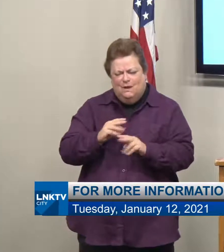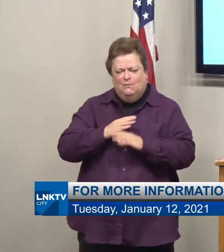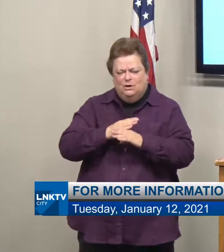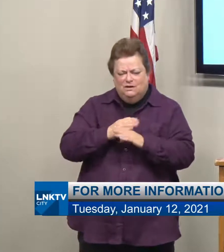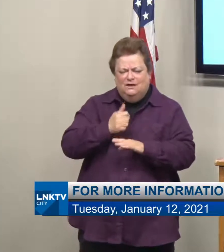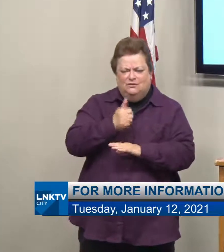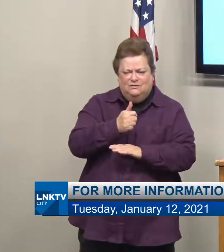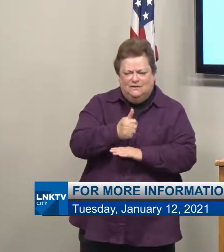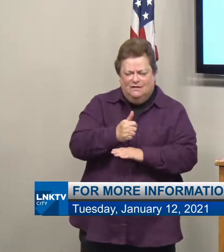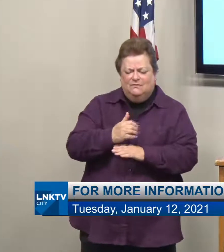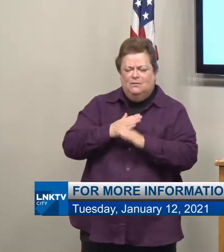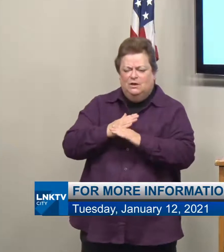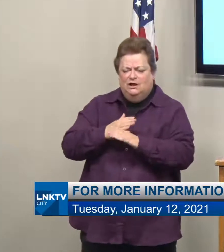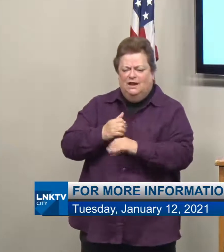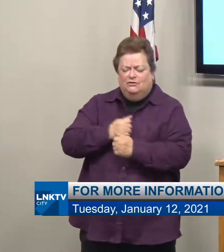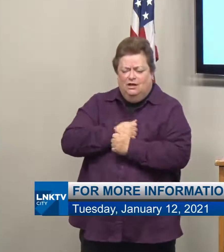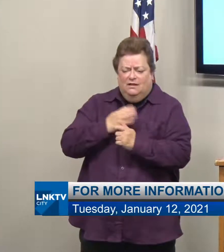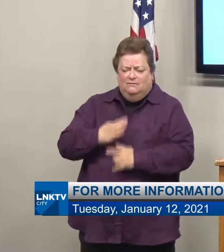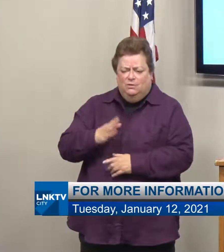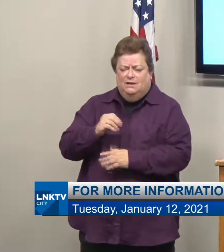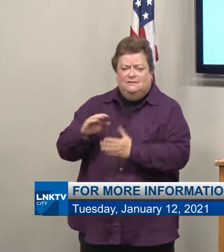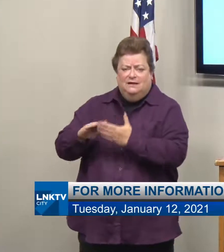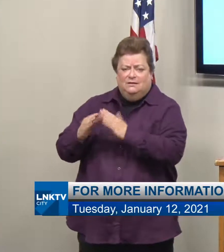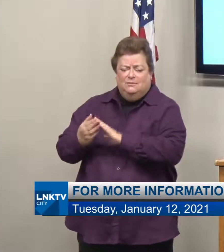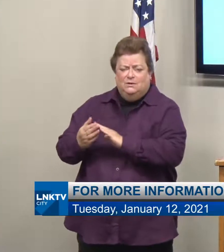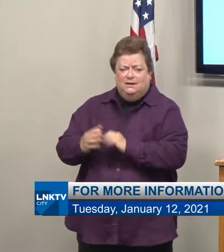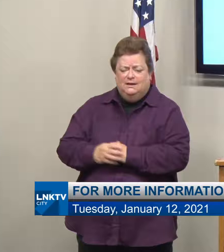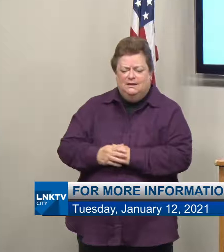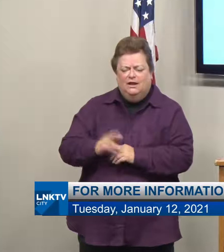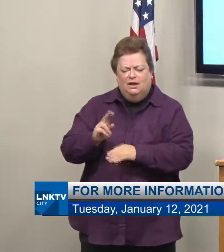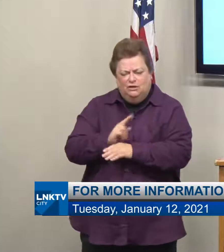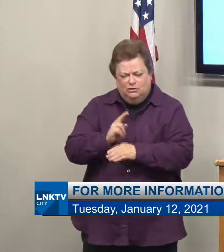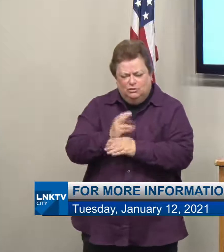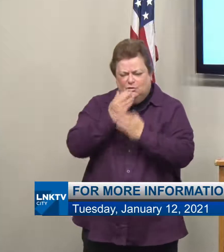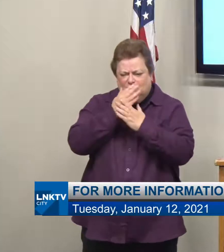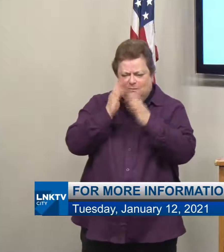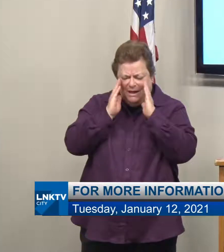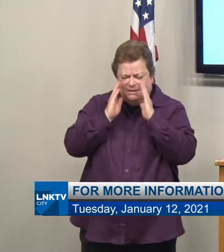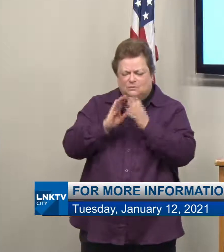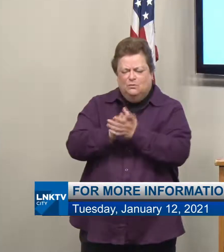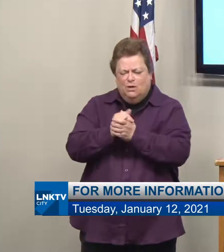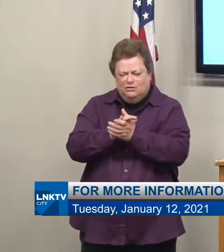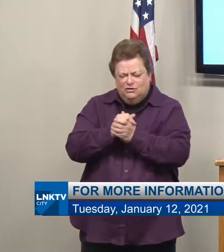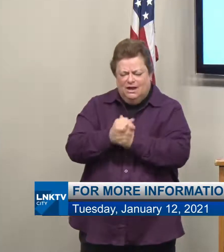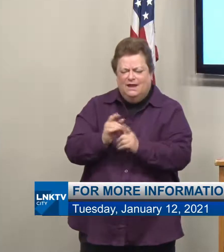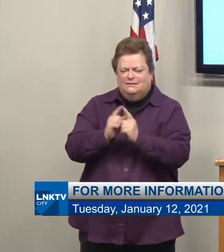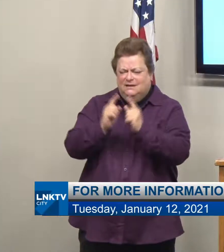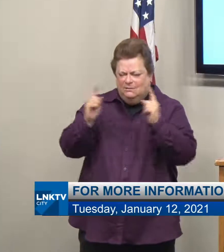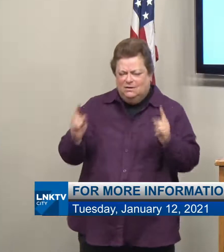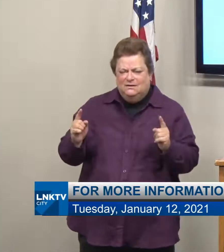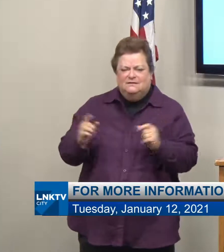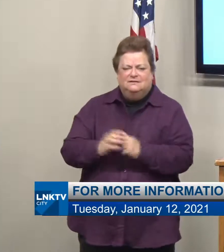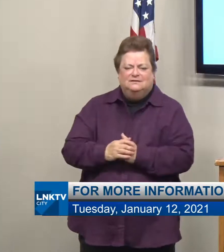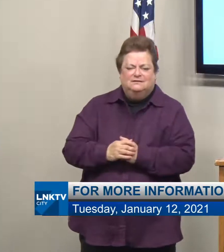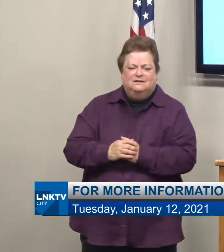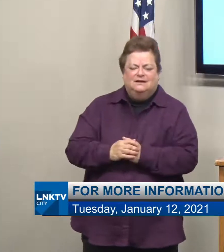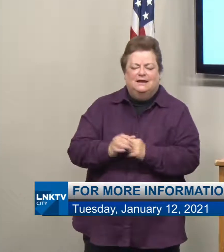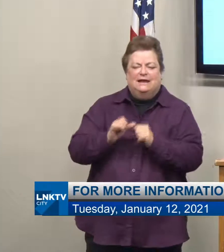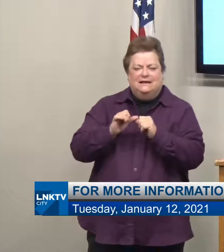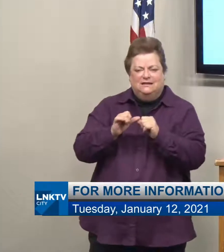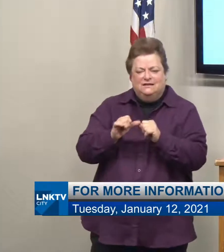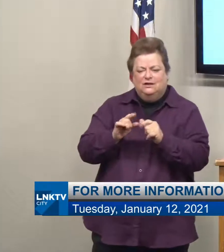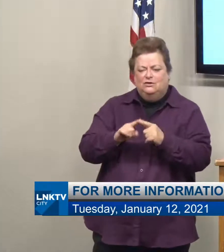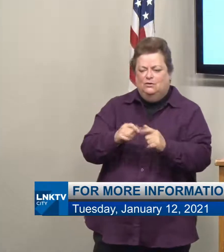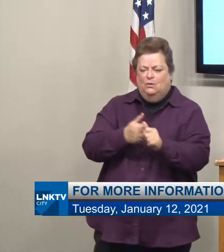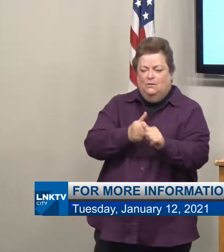yourself, your loved ones, and our community. Wear your masks, wash your hands, and watch your distance, continuing to avoid